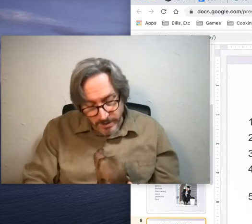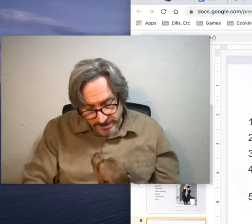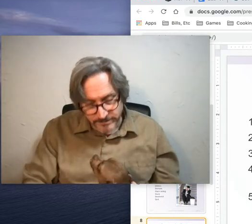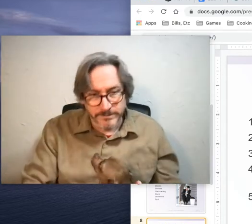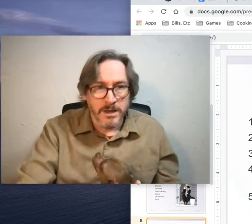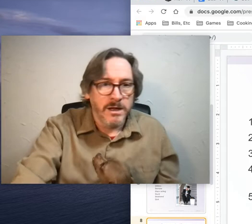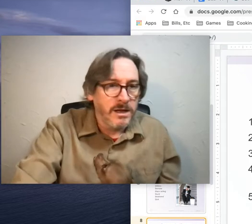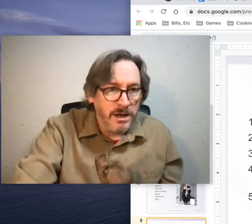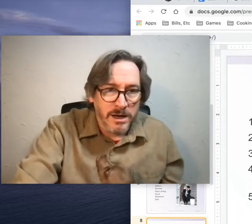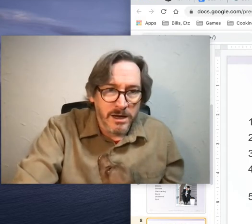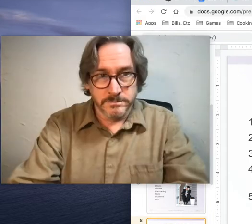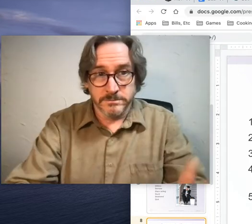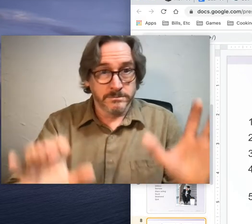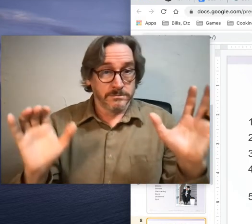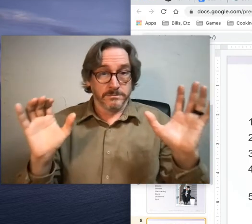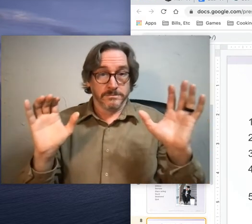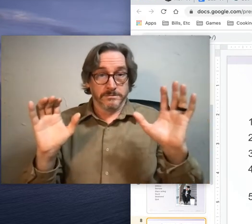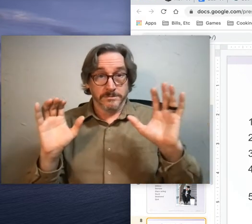bud.